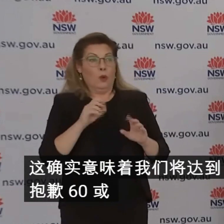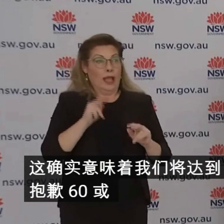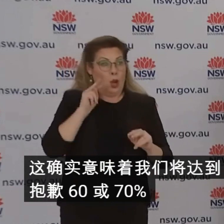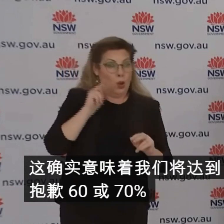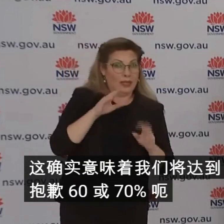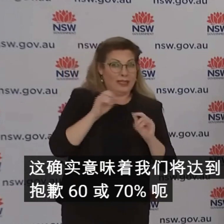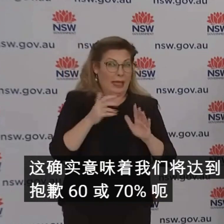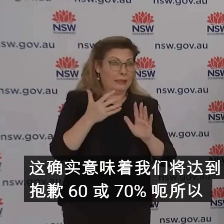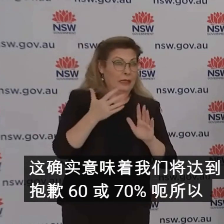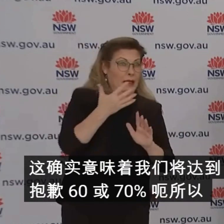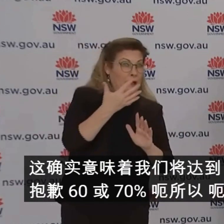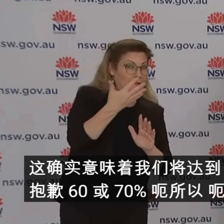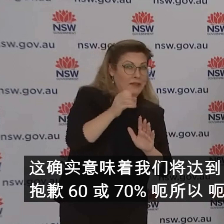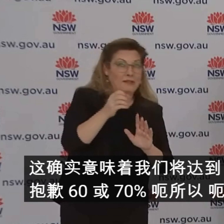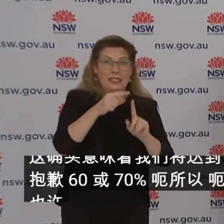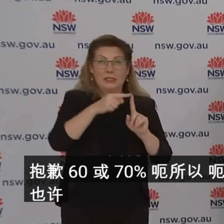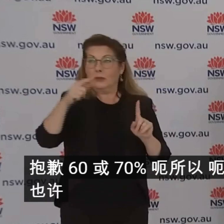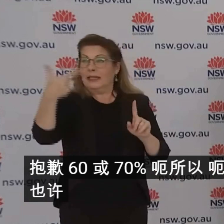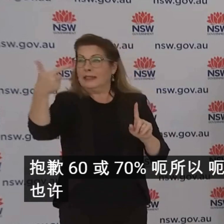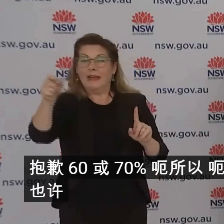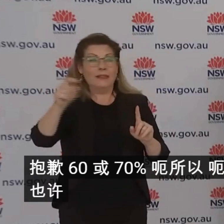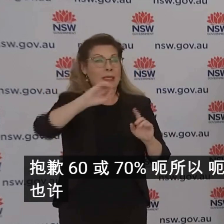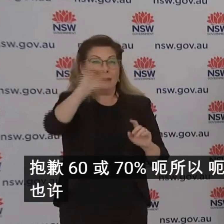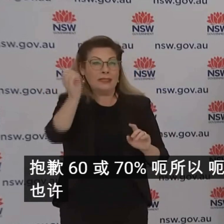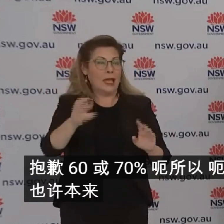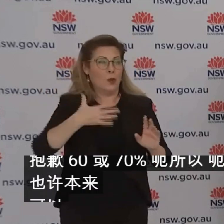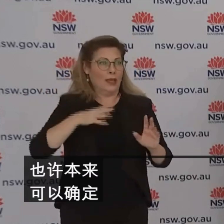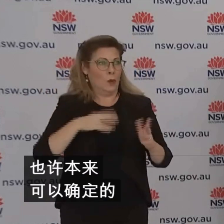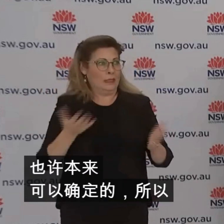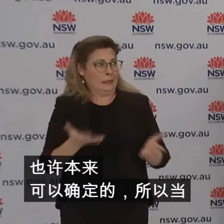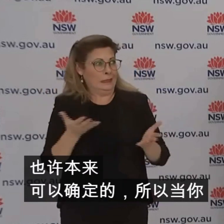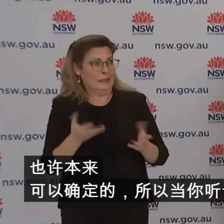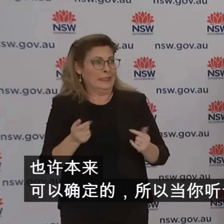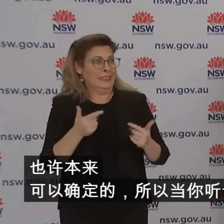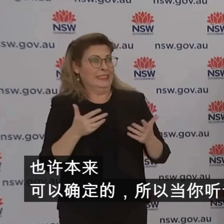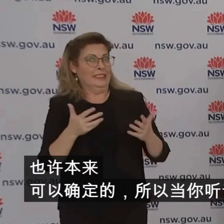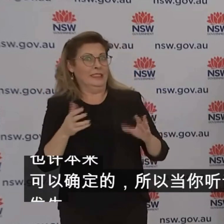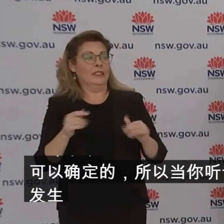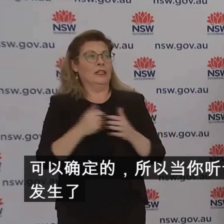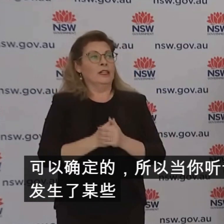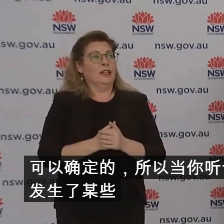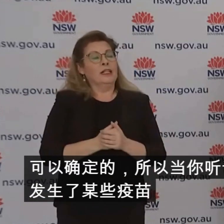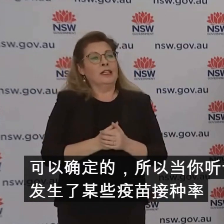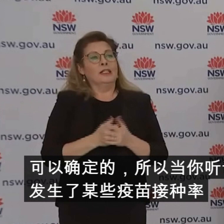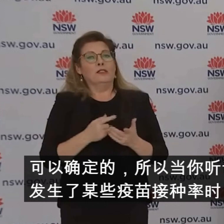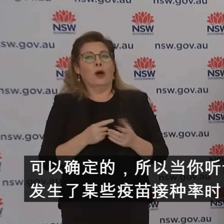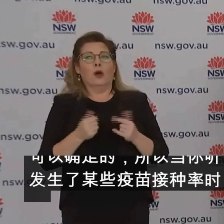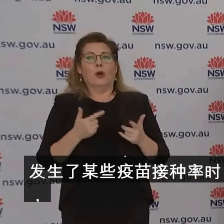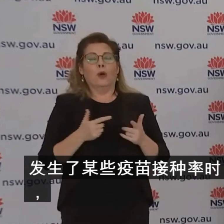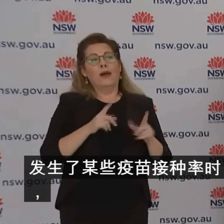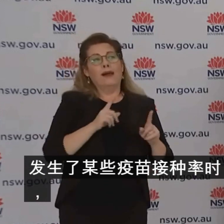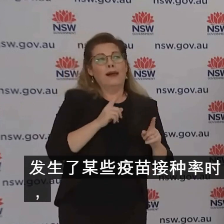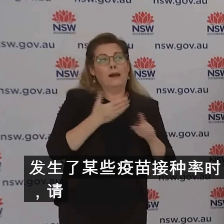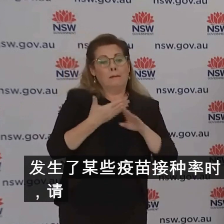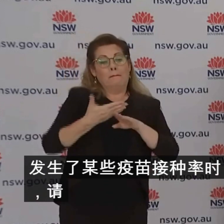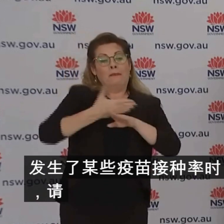or 70% sooner than perhaps would otherwise have been determined. So when you hear about certain vaccination rates happening